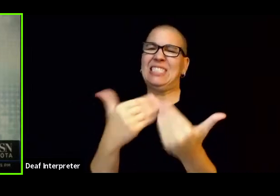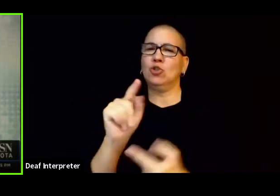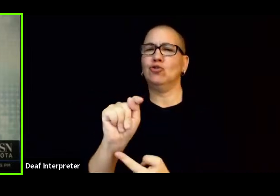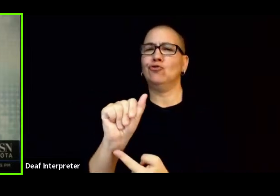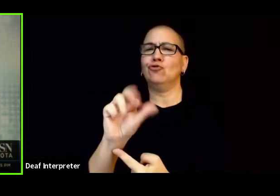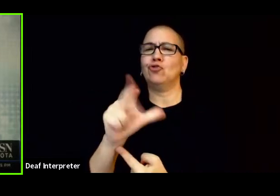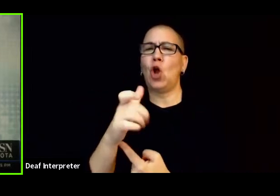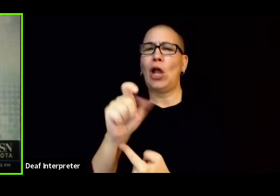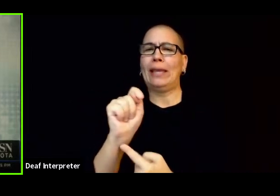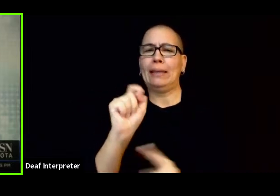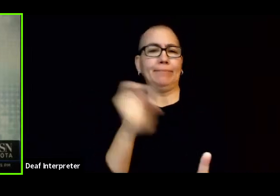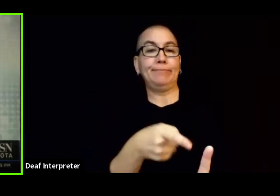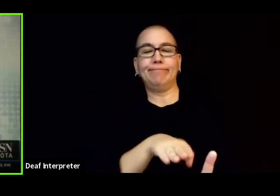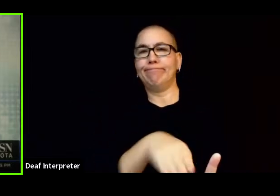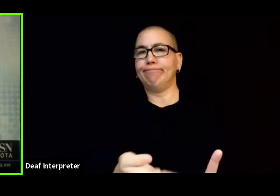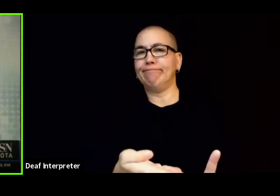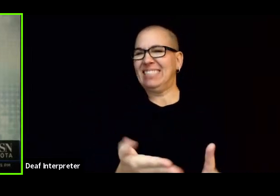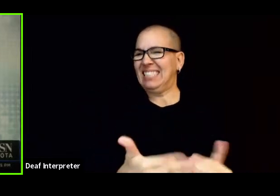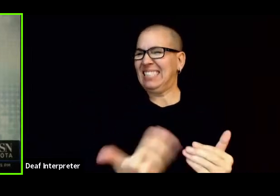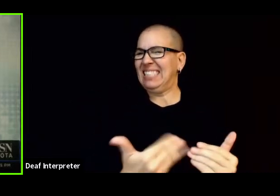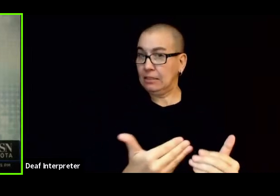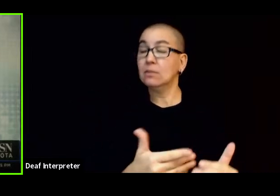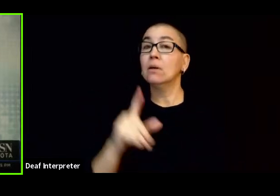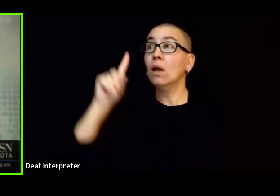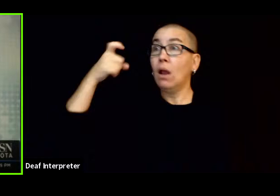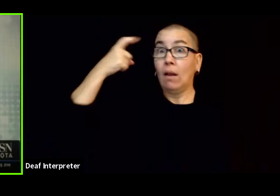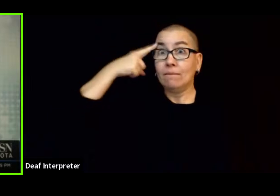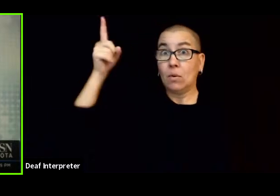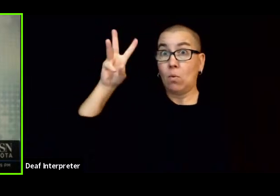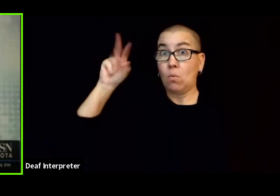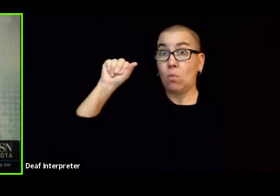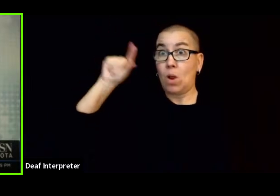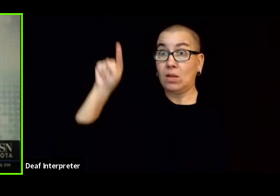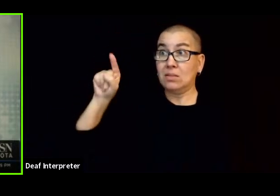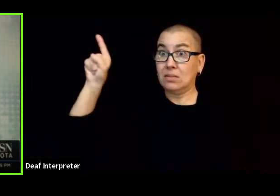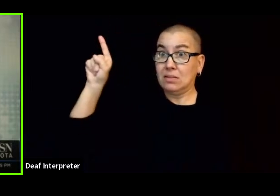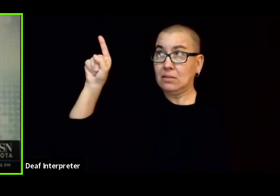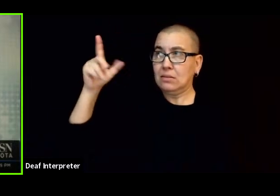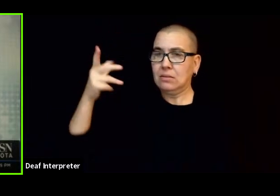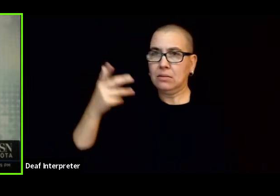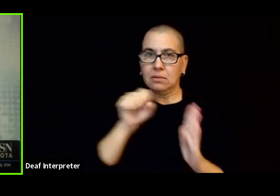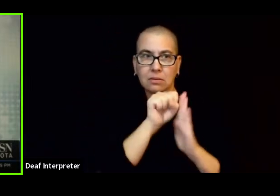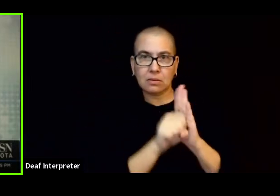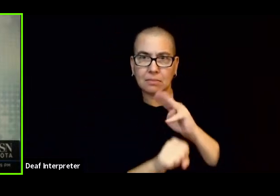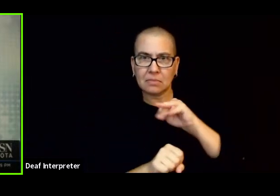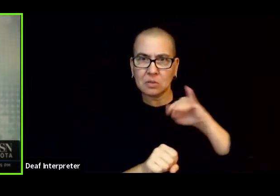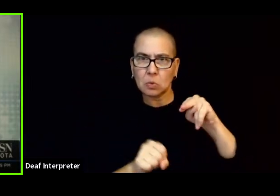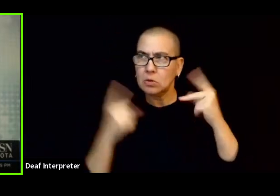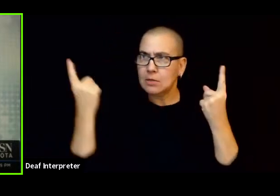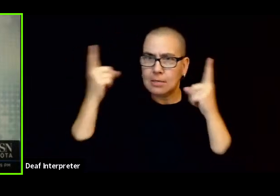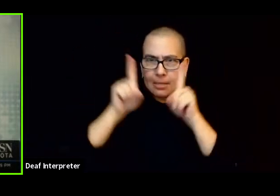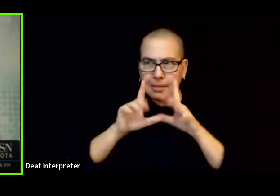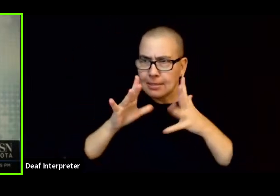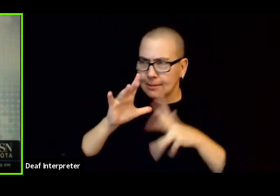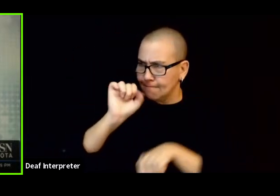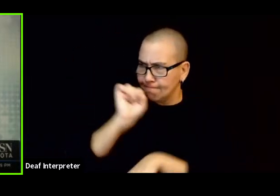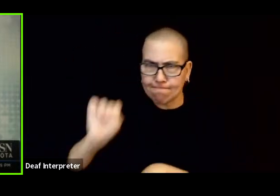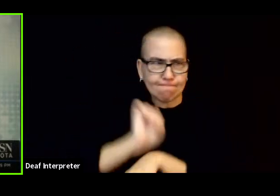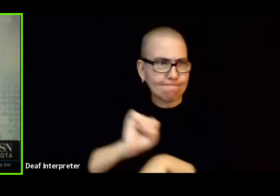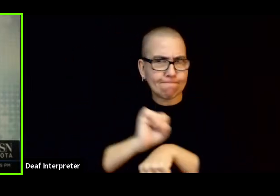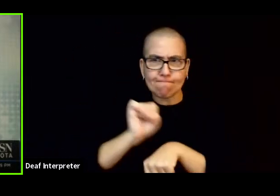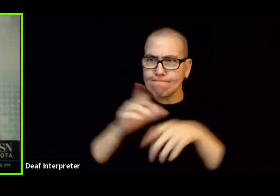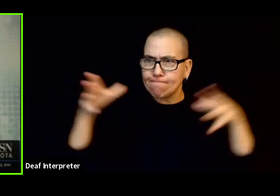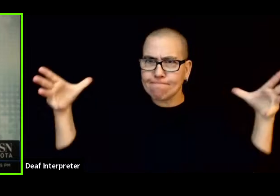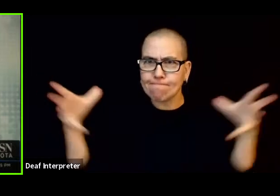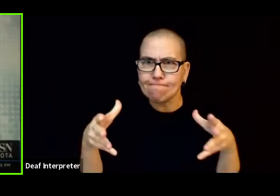Walz's leadership, we in Minnesota stepped up our work at the health department and in local public health, working